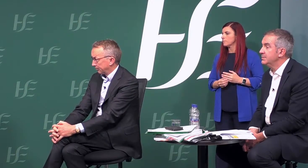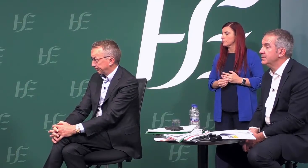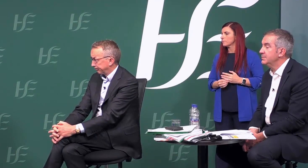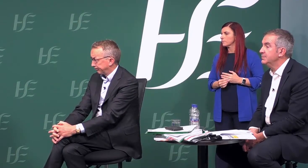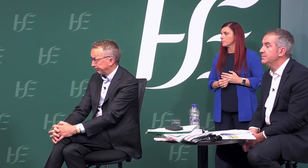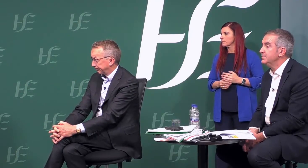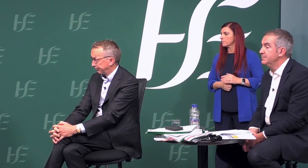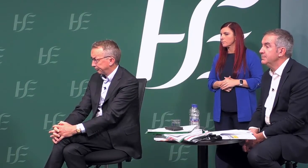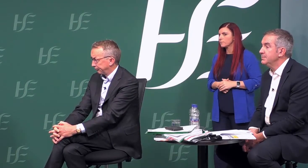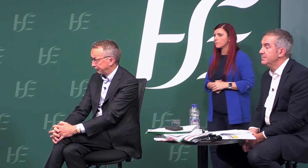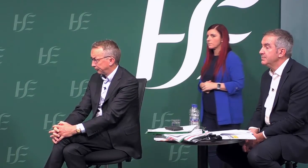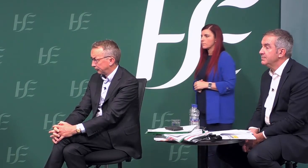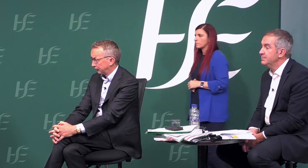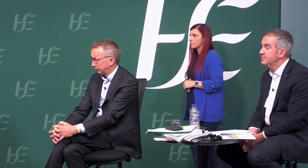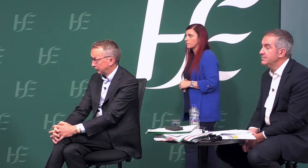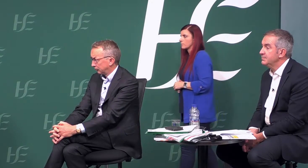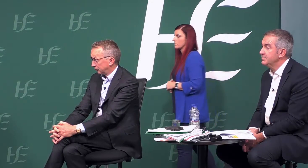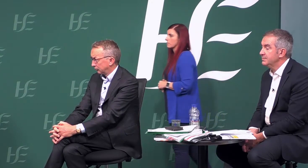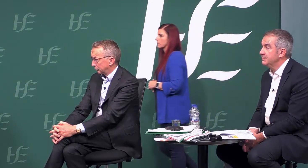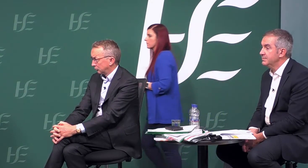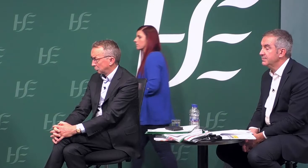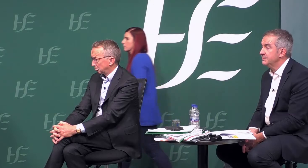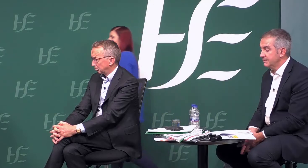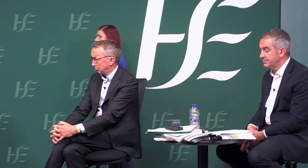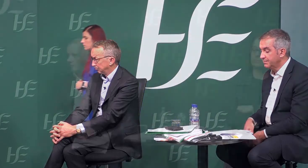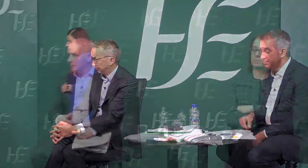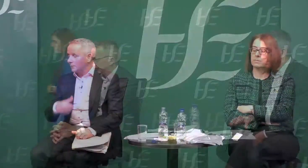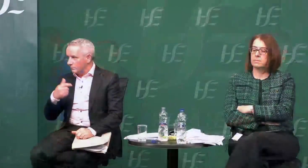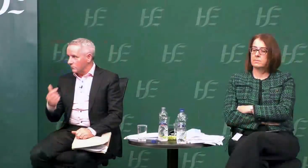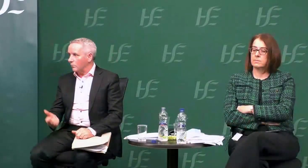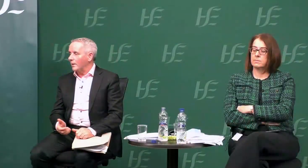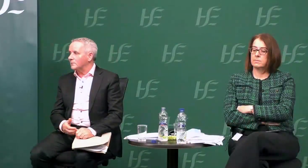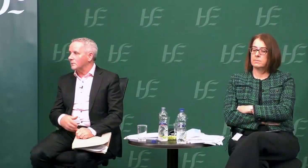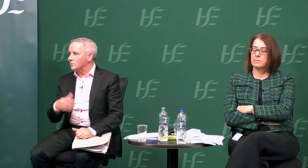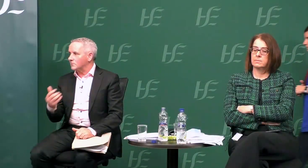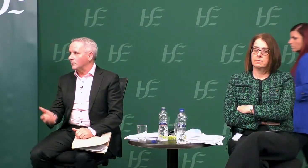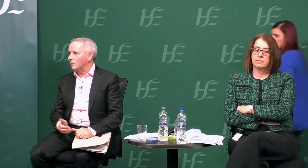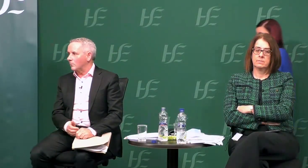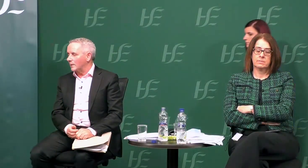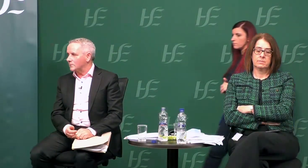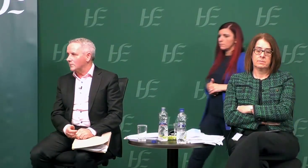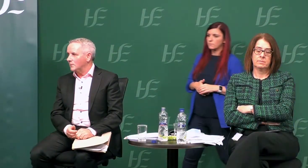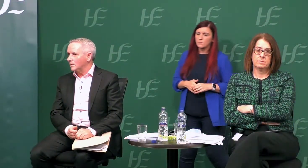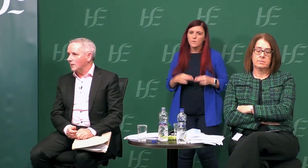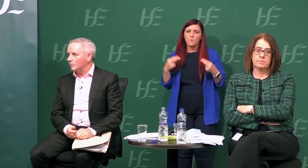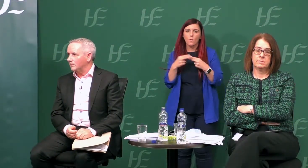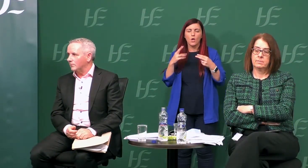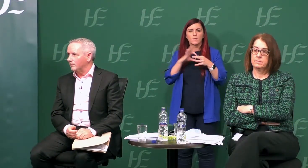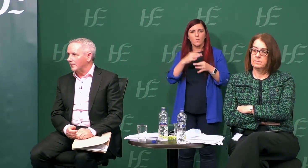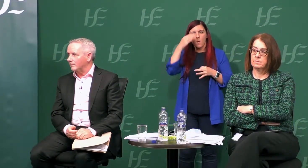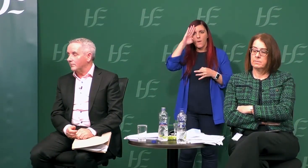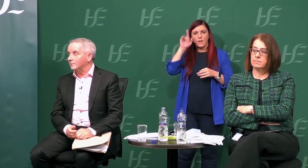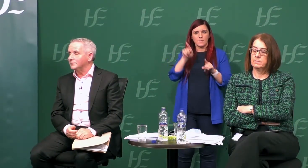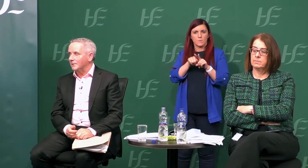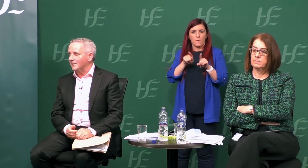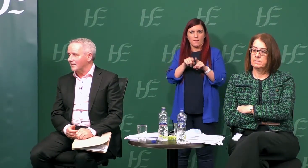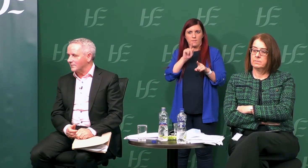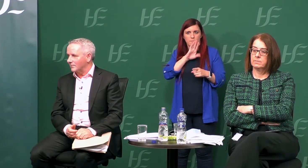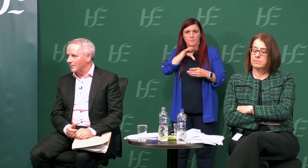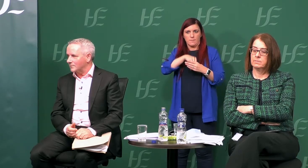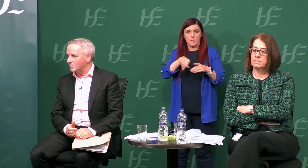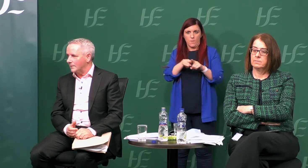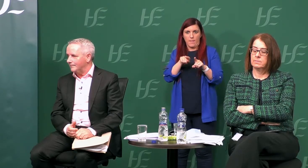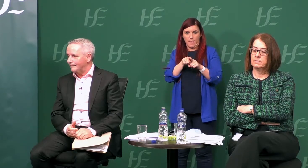Sorry, we're working very closely with Nursing Homes Ireland and Tide Daily, so where there's a request or a specific request, we're fulfilling